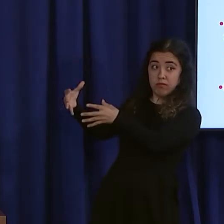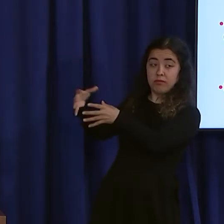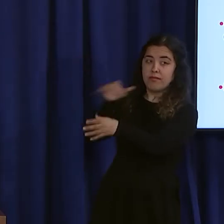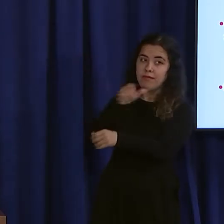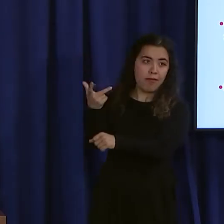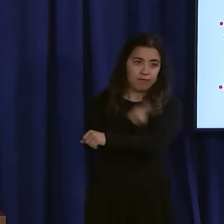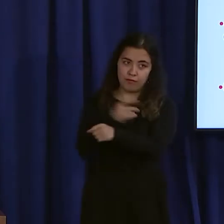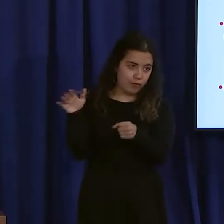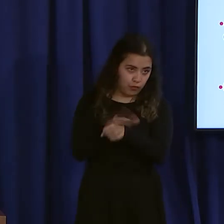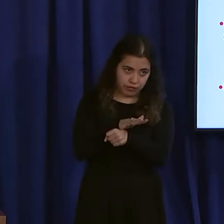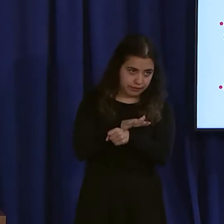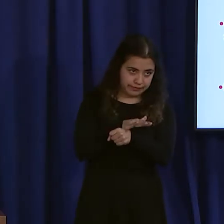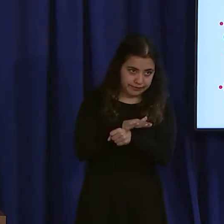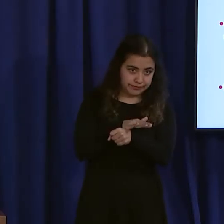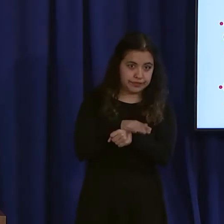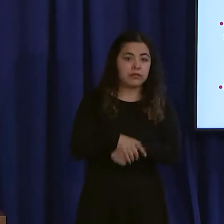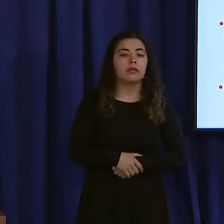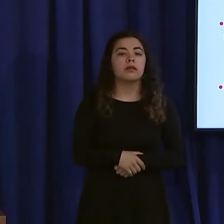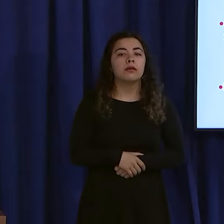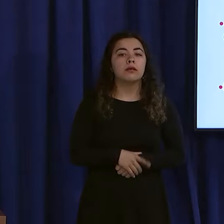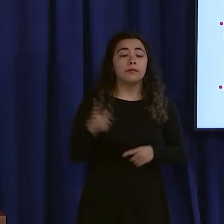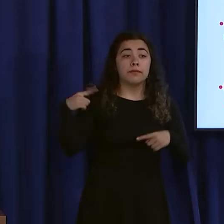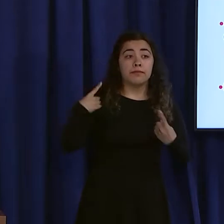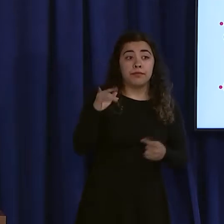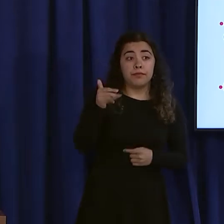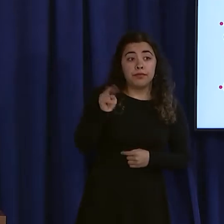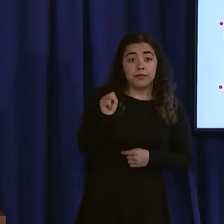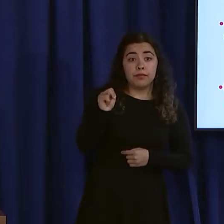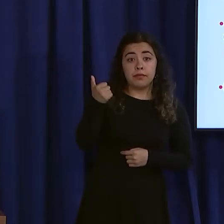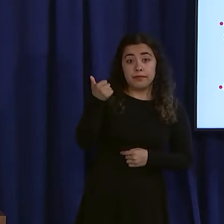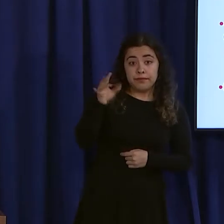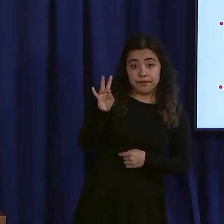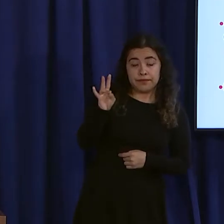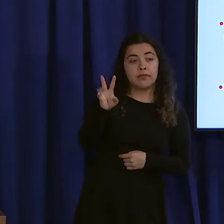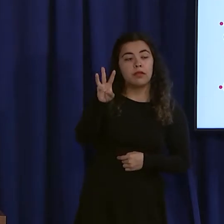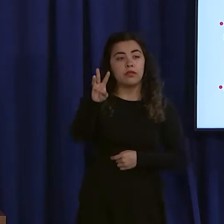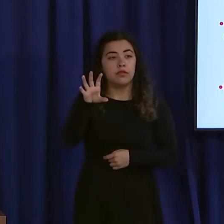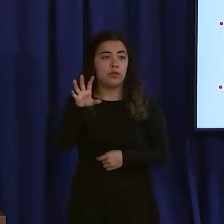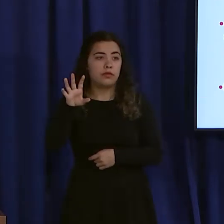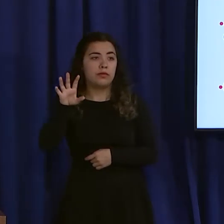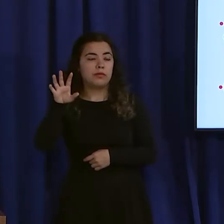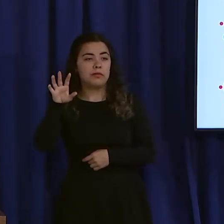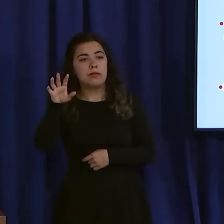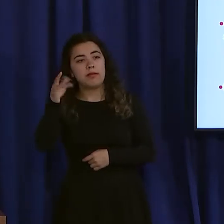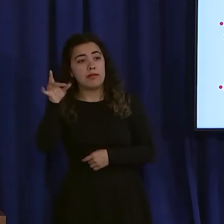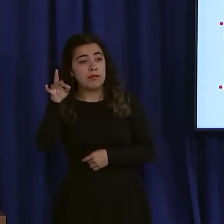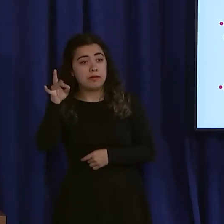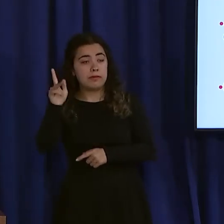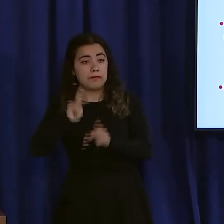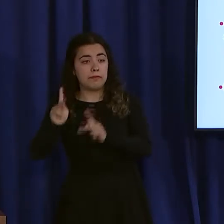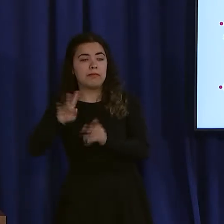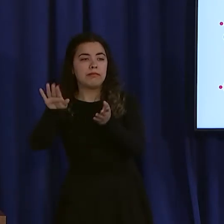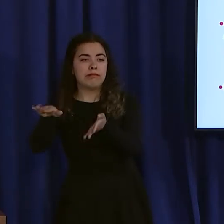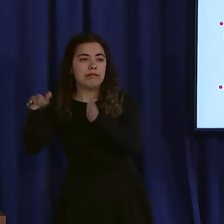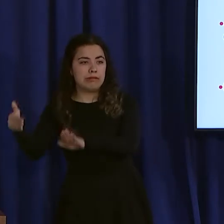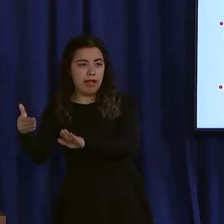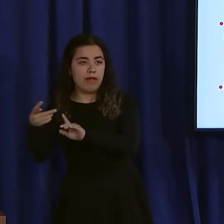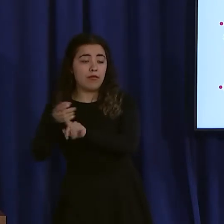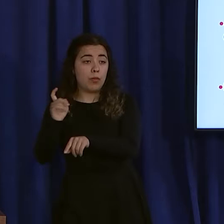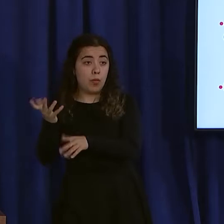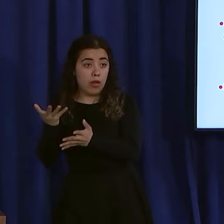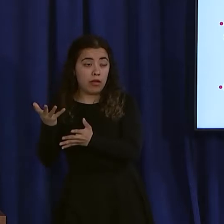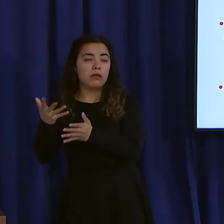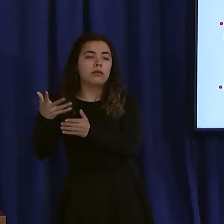we've had 618 COVID-related deaths in Chicago residents. 98% of those deaths were in people who were not